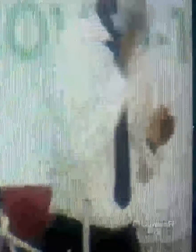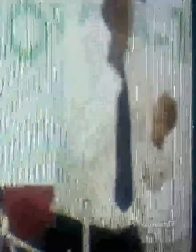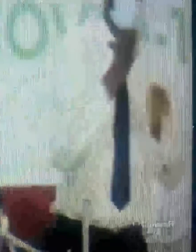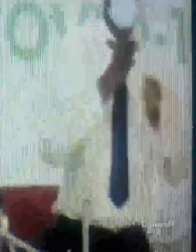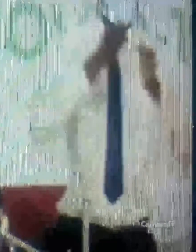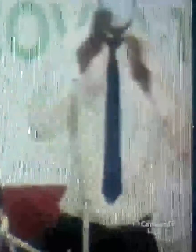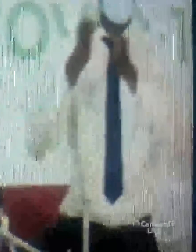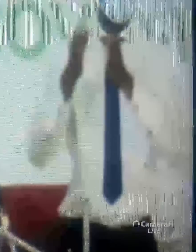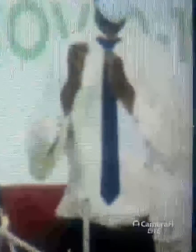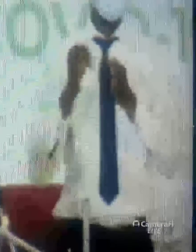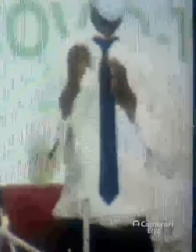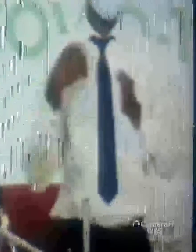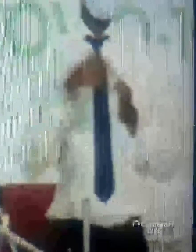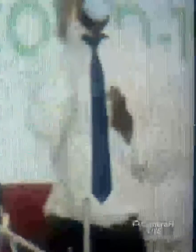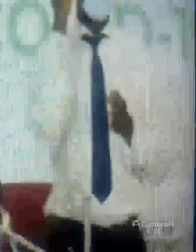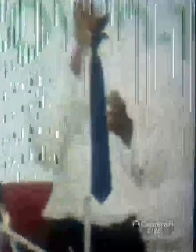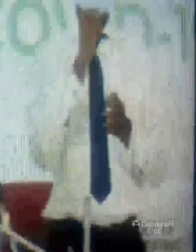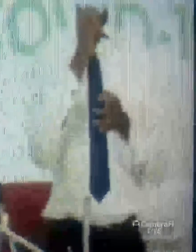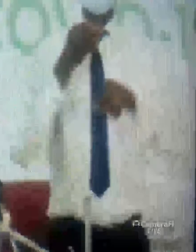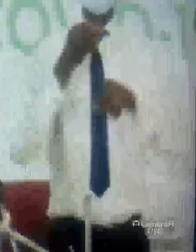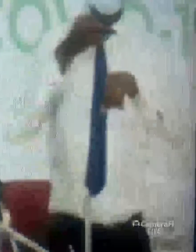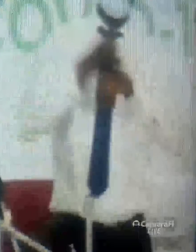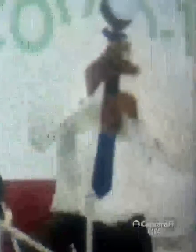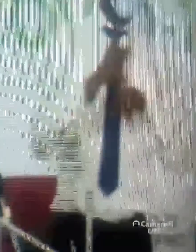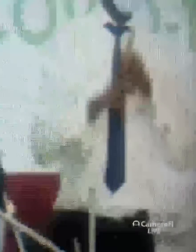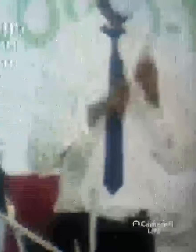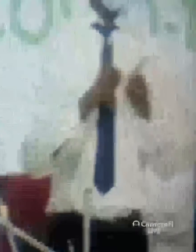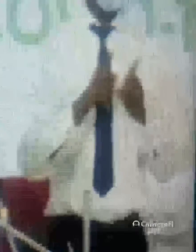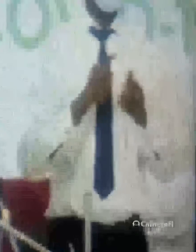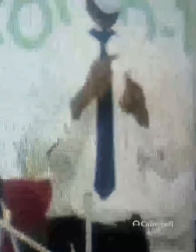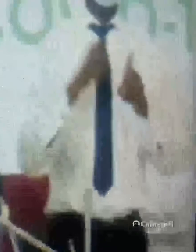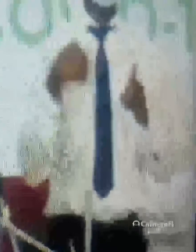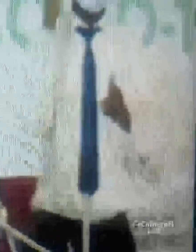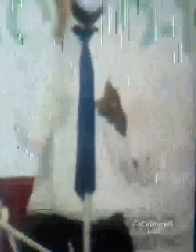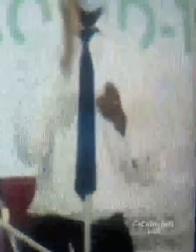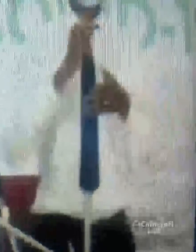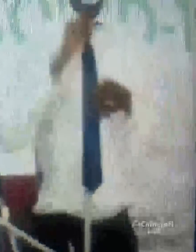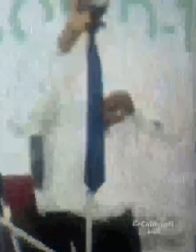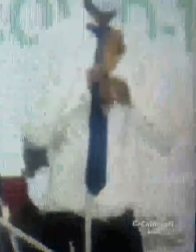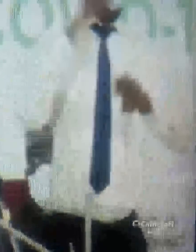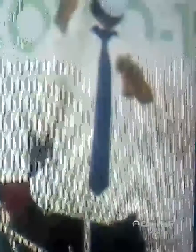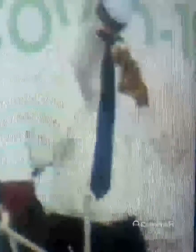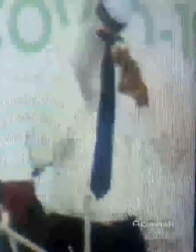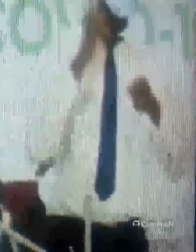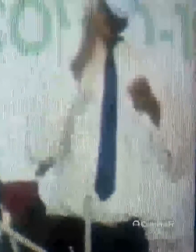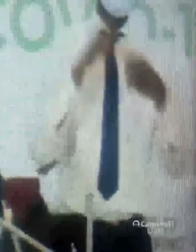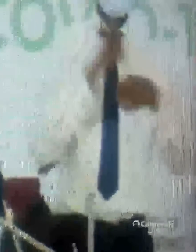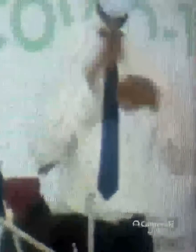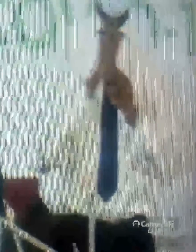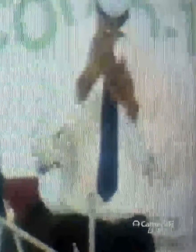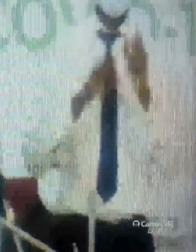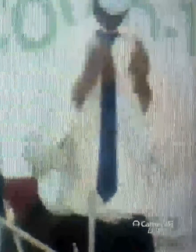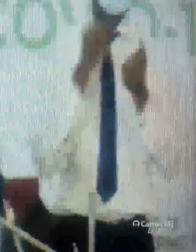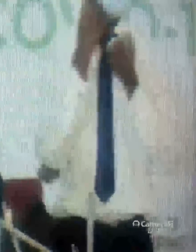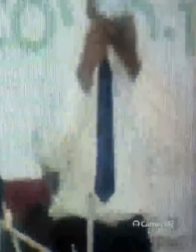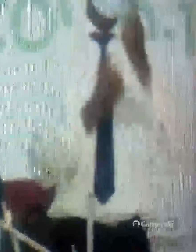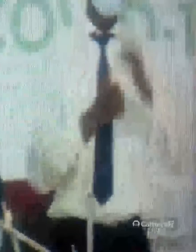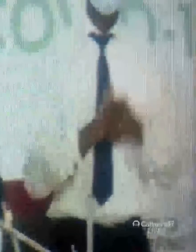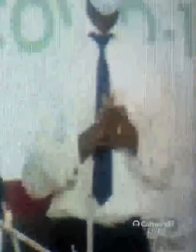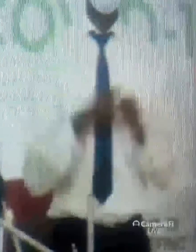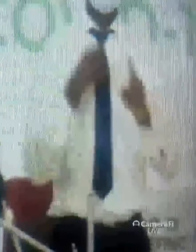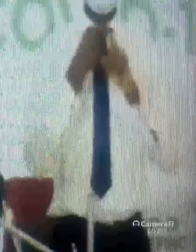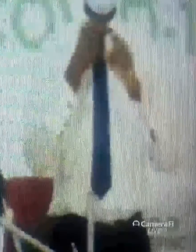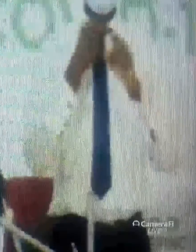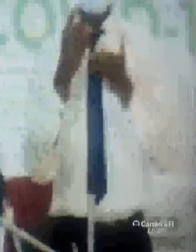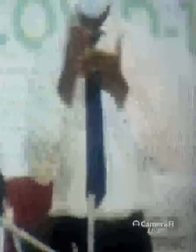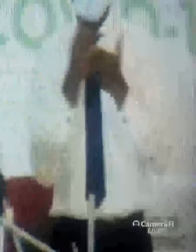to take the vaccines. We're going to work extra hard to make sure that people understand, and I believe that people will come around. And really, from some of the conversations